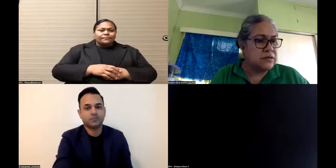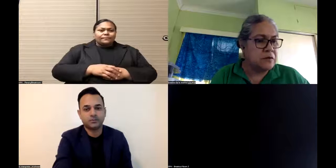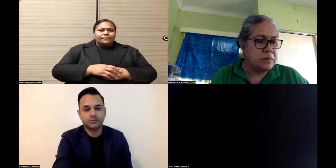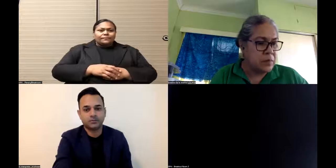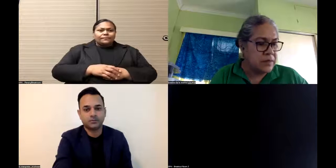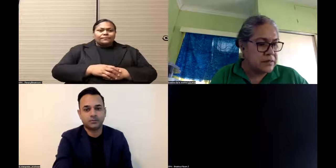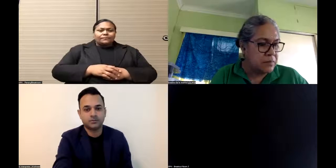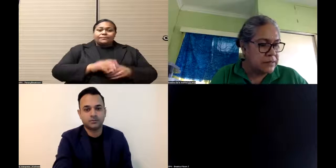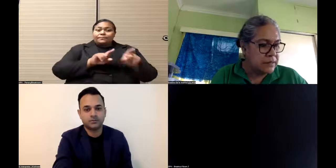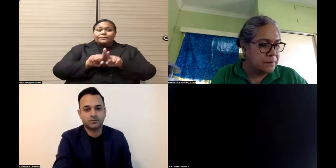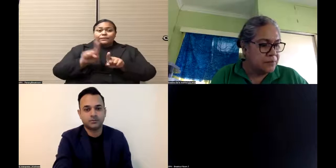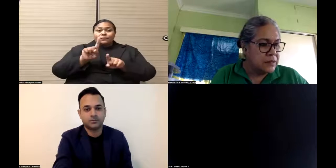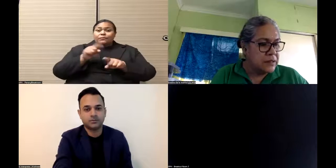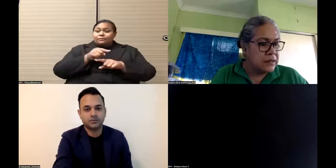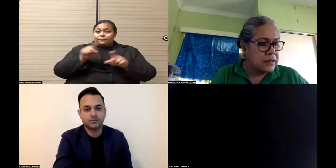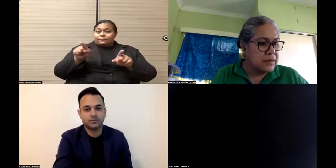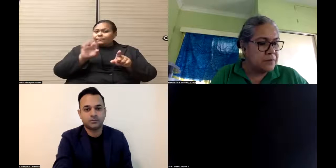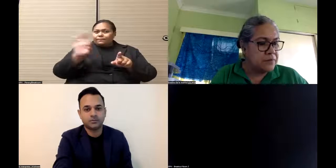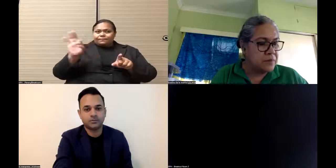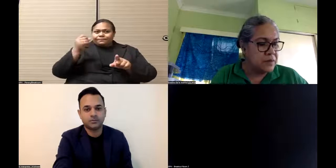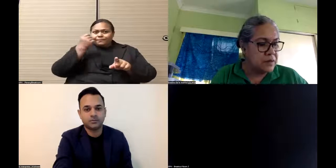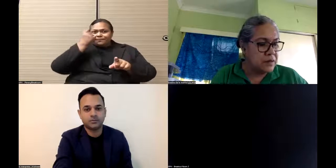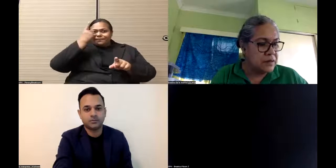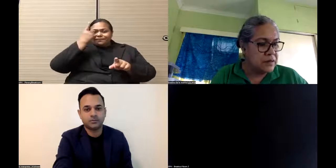rights of people with disability.